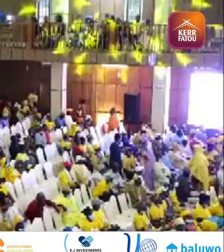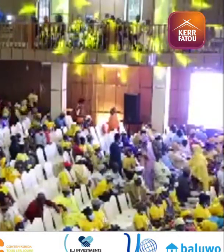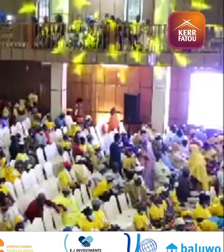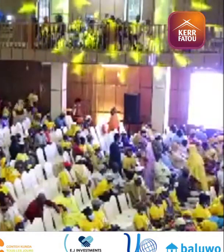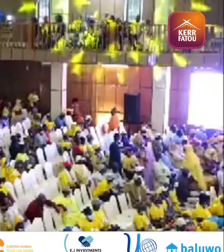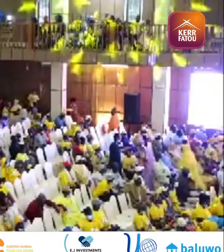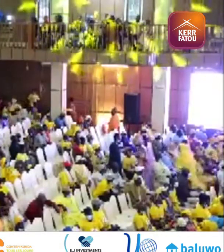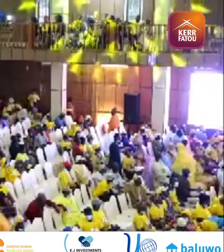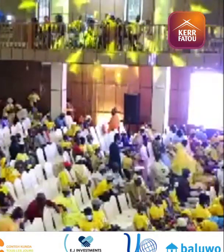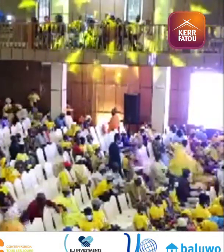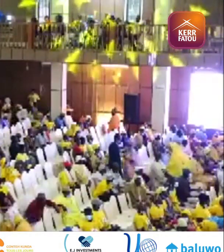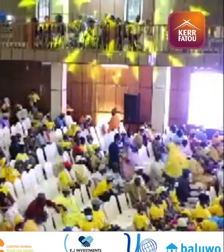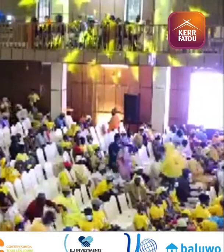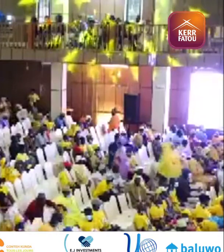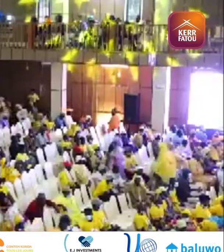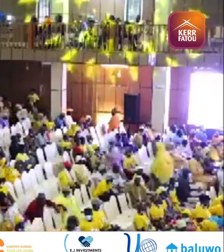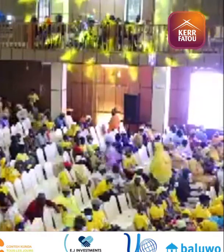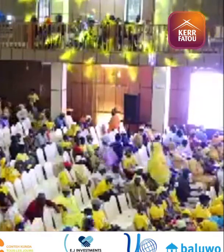$40,000, and welcoming